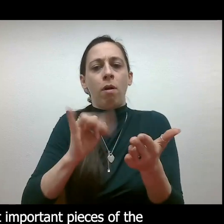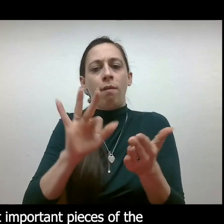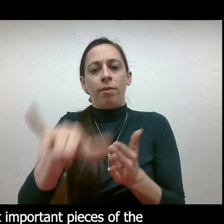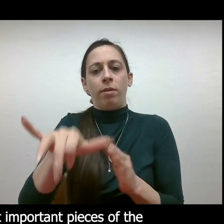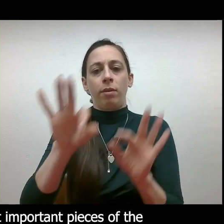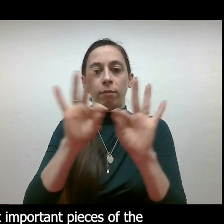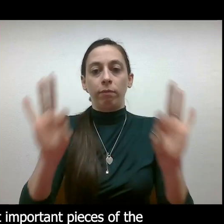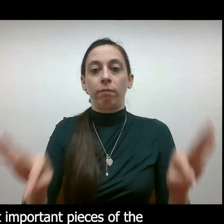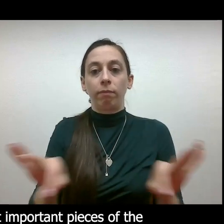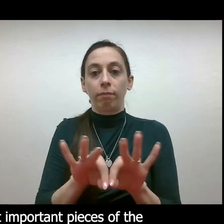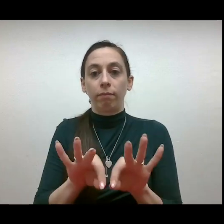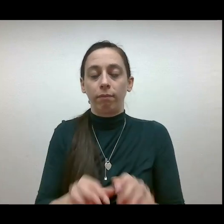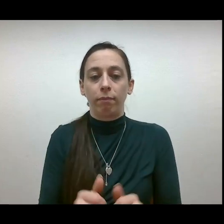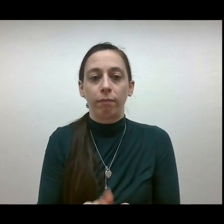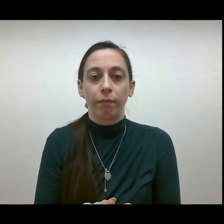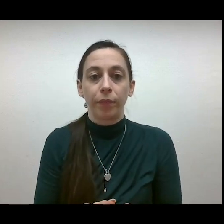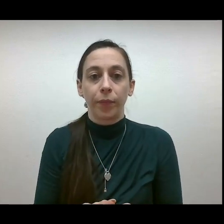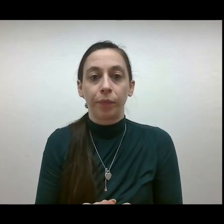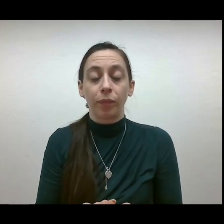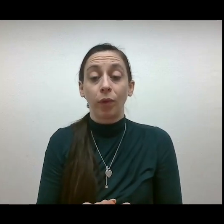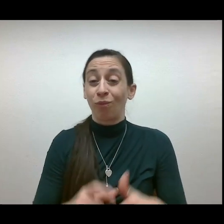pieces of the form.